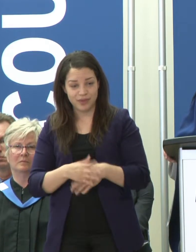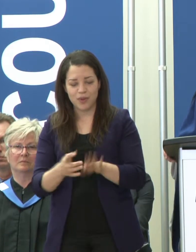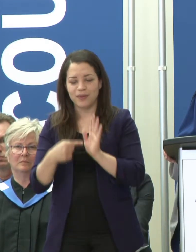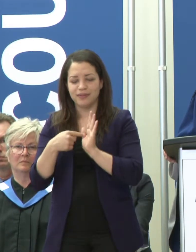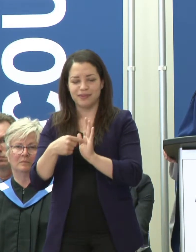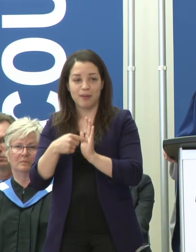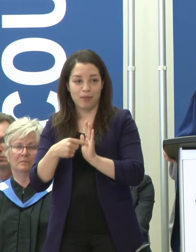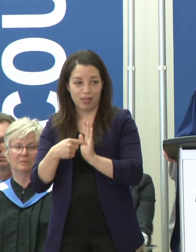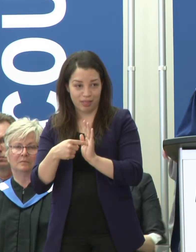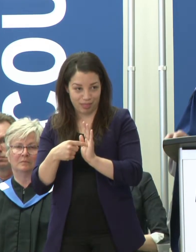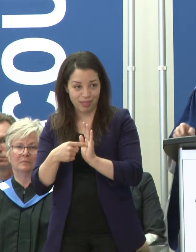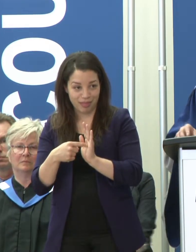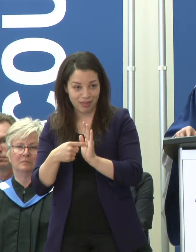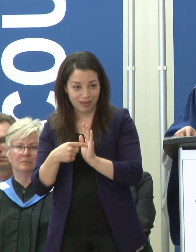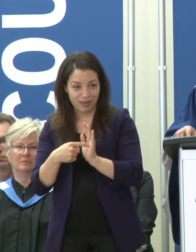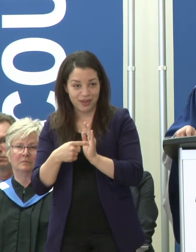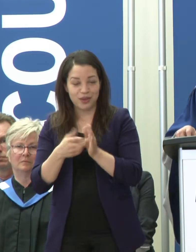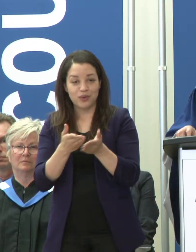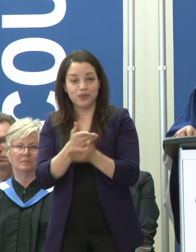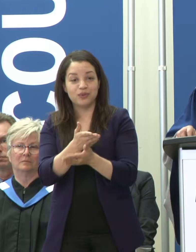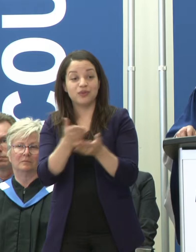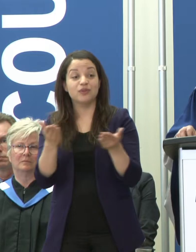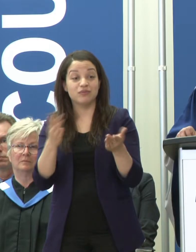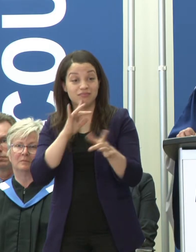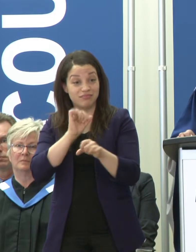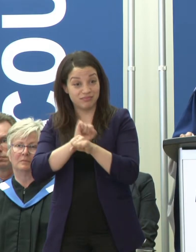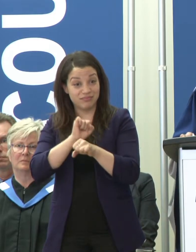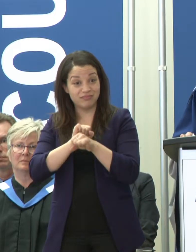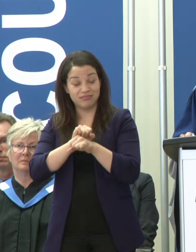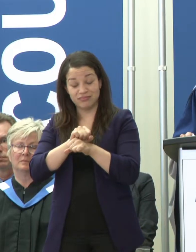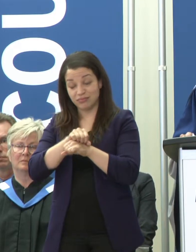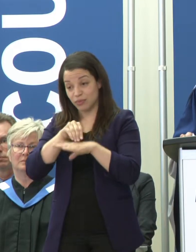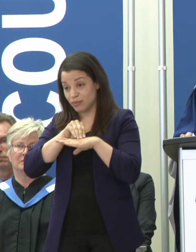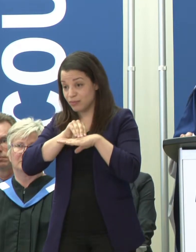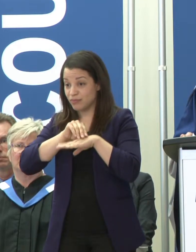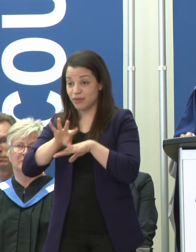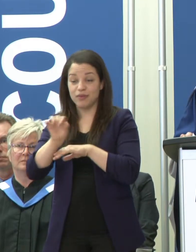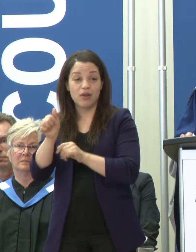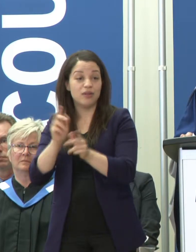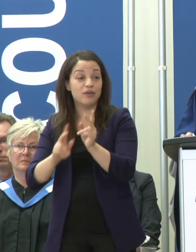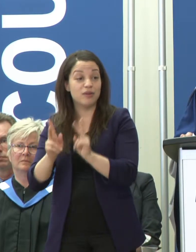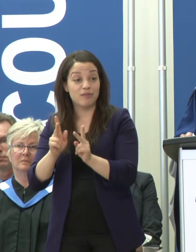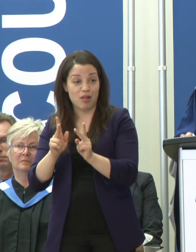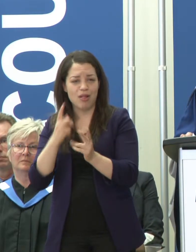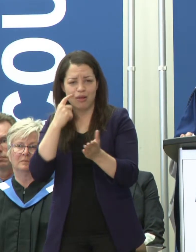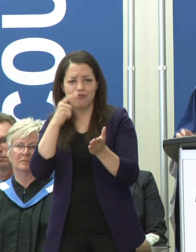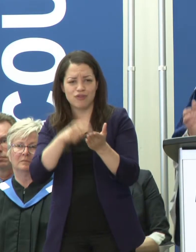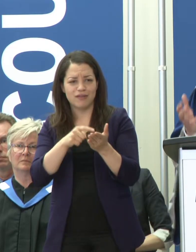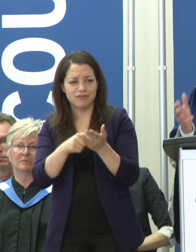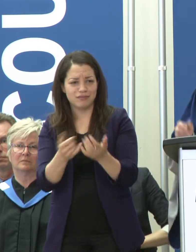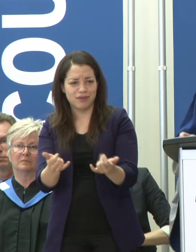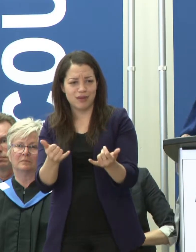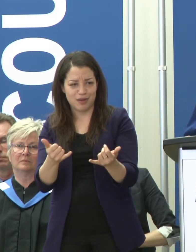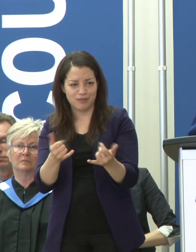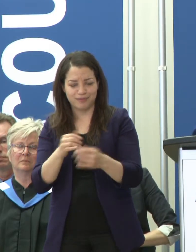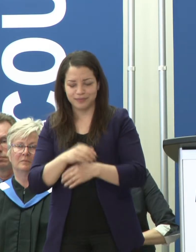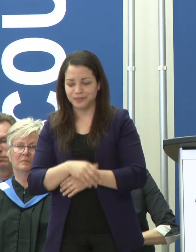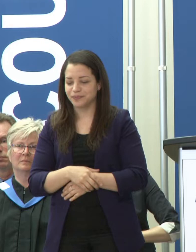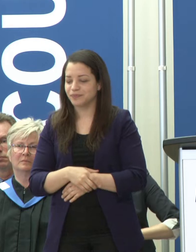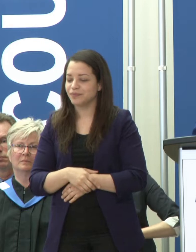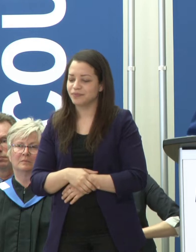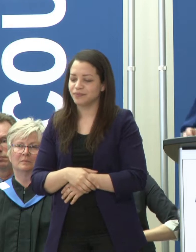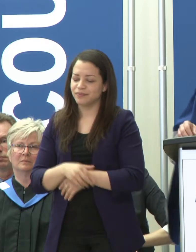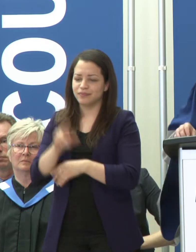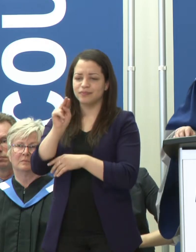you making a significant contribution to the lives of others that I want to recognize. At the core of NSCC,